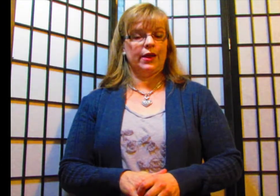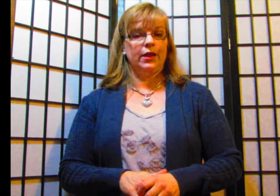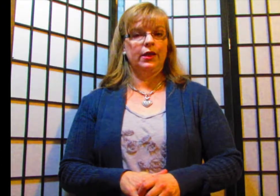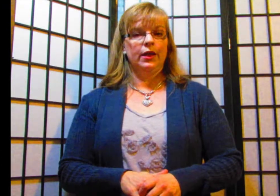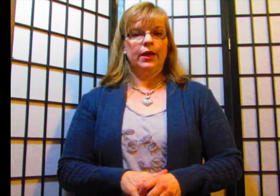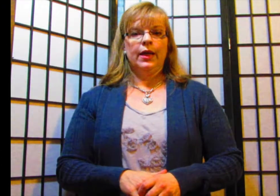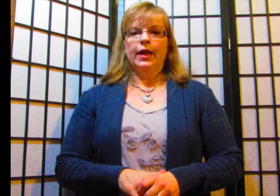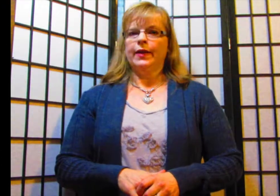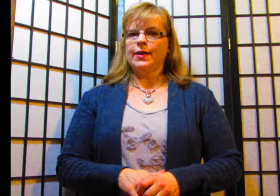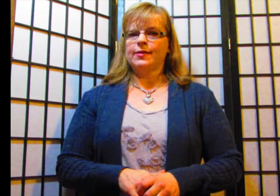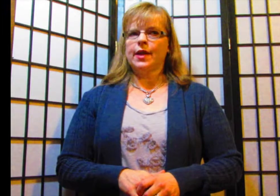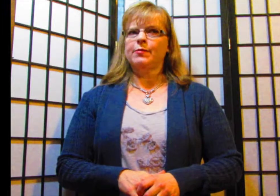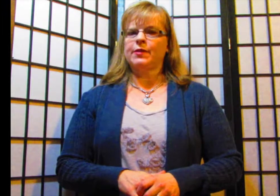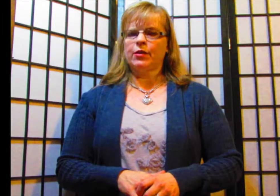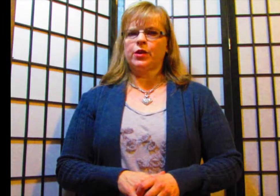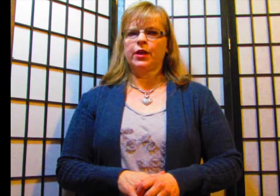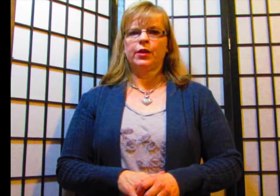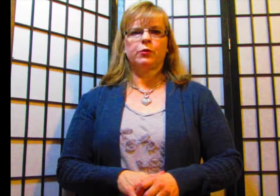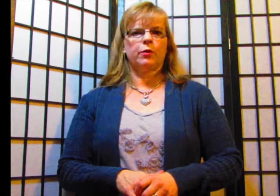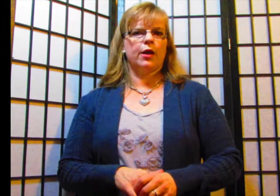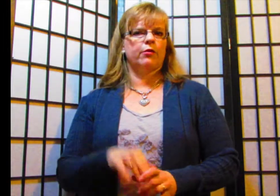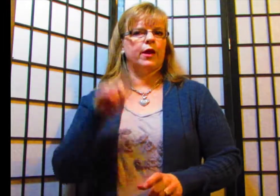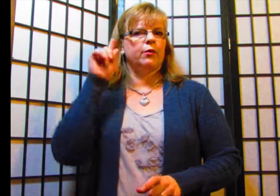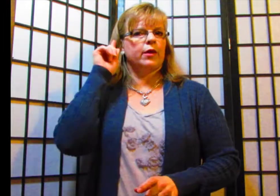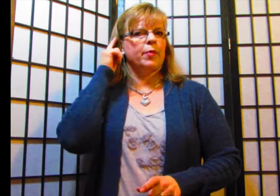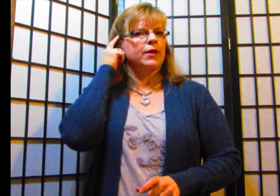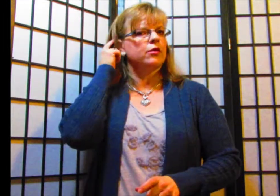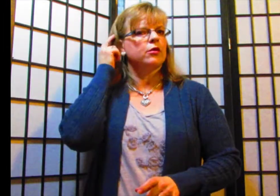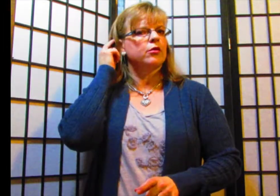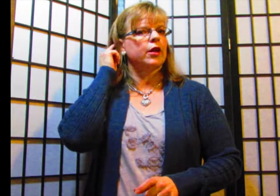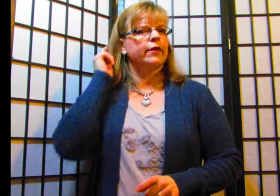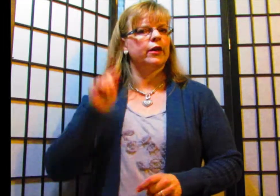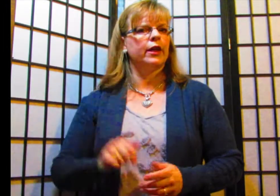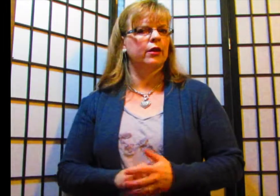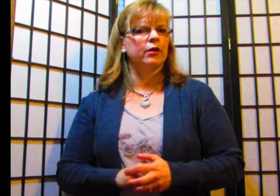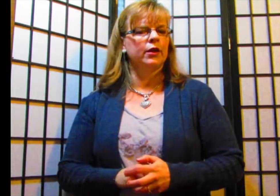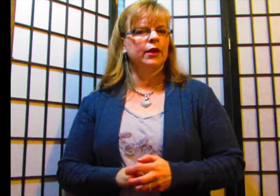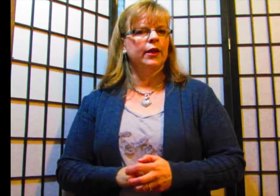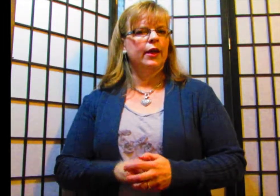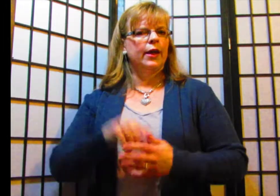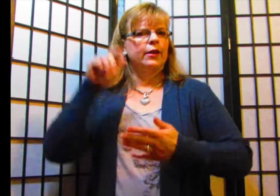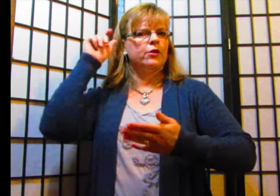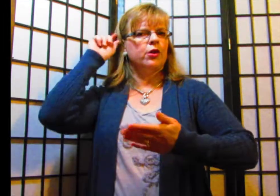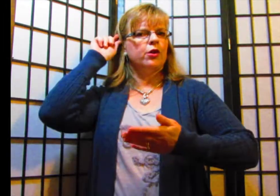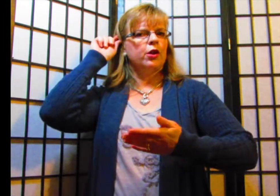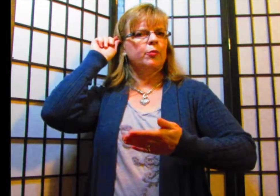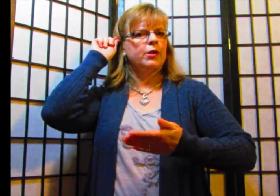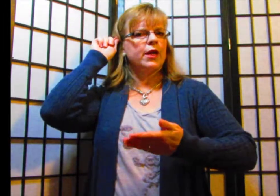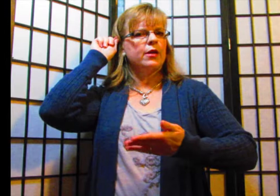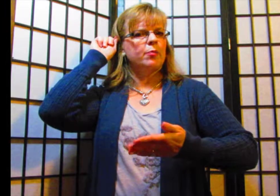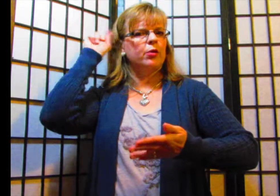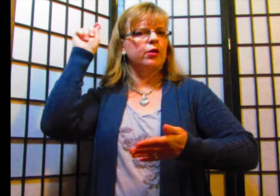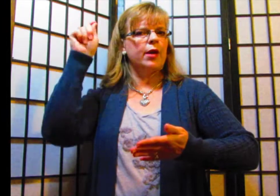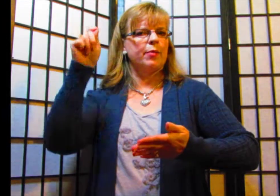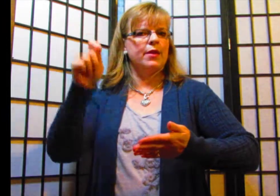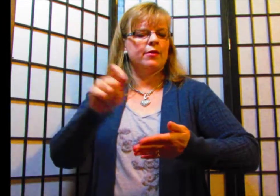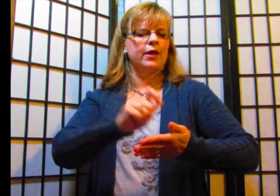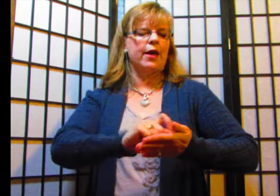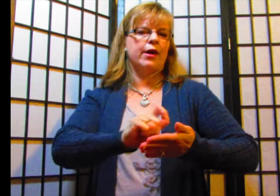secretary. And lots of times secretaries will walk around with a pencil stuck in their ear. And so you're going to pretend to pull that pencil out and